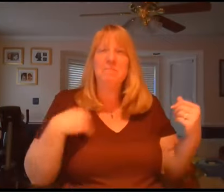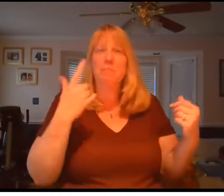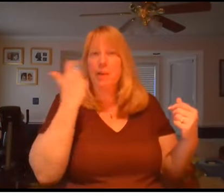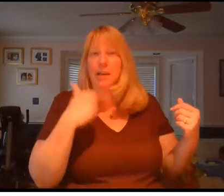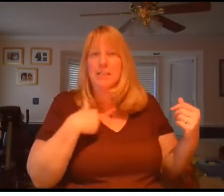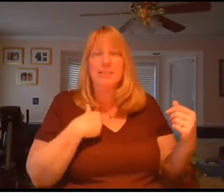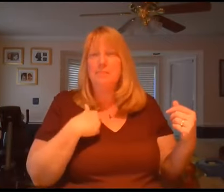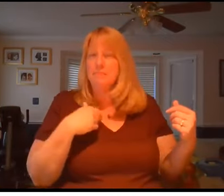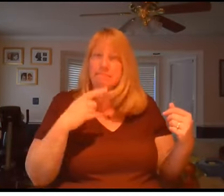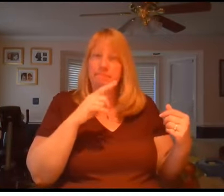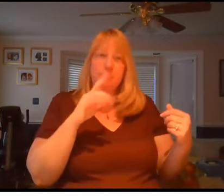I want to tell you a story because